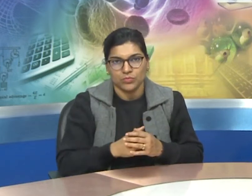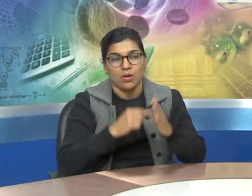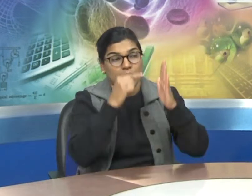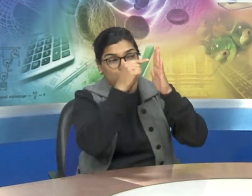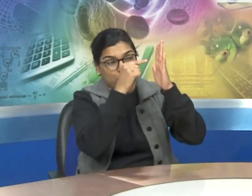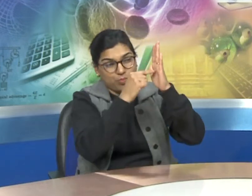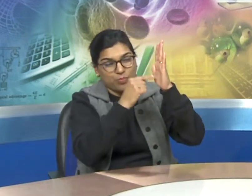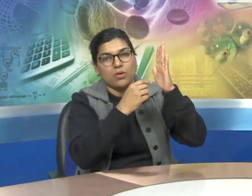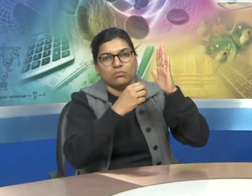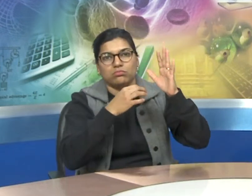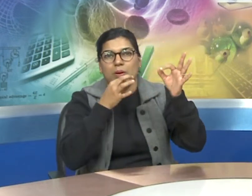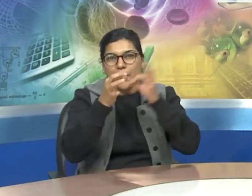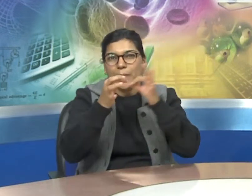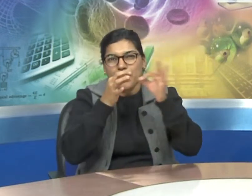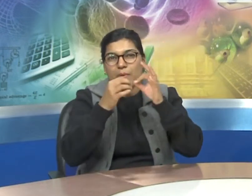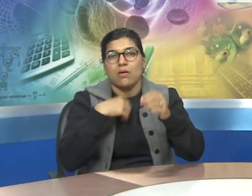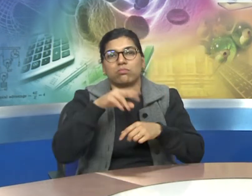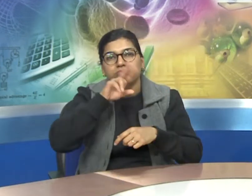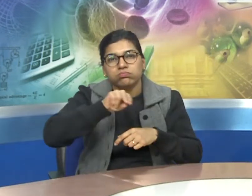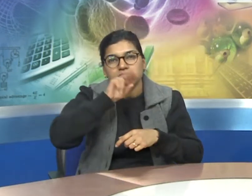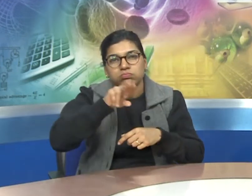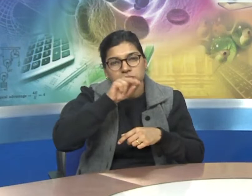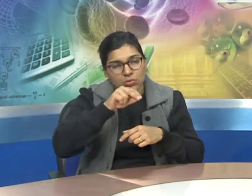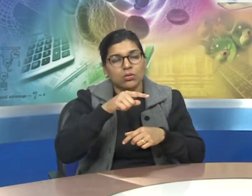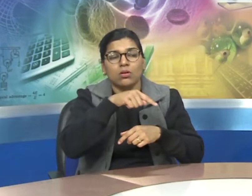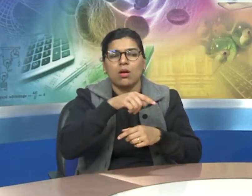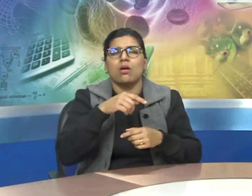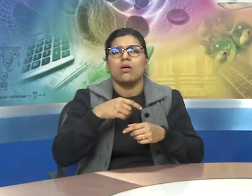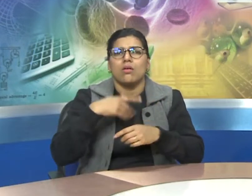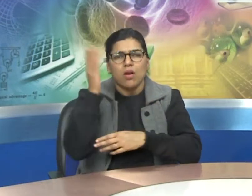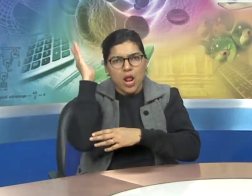bullets in the PPT.